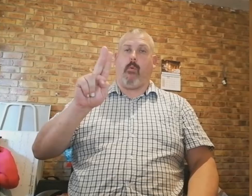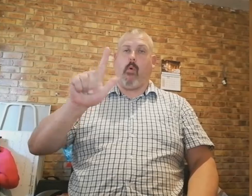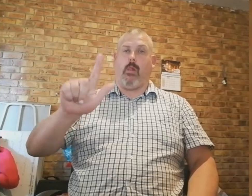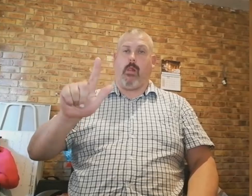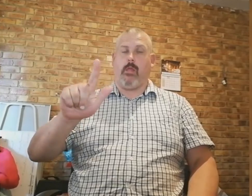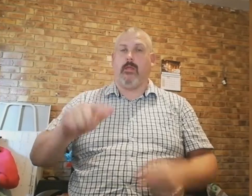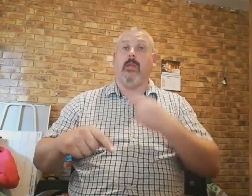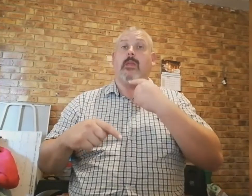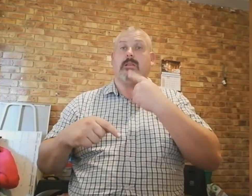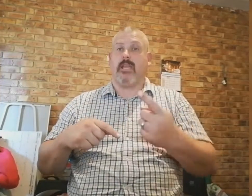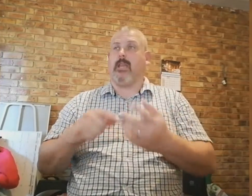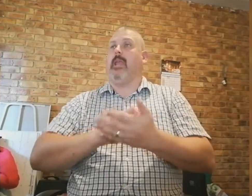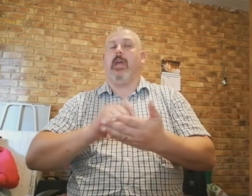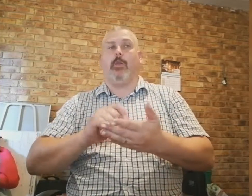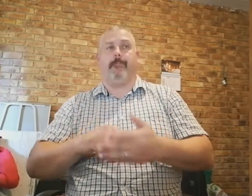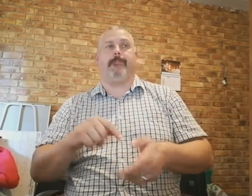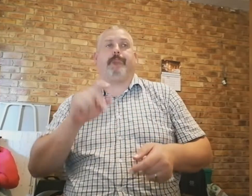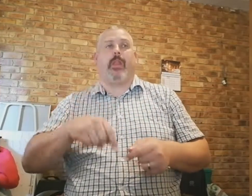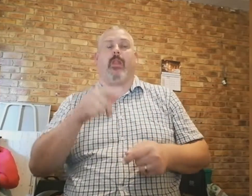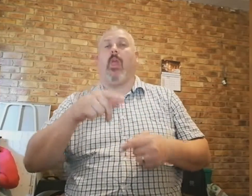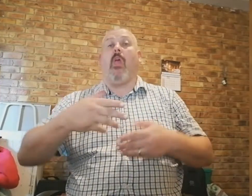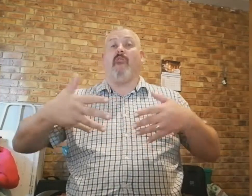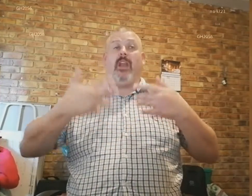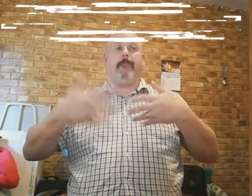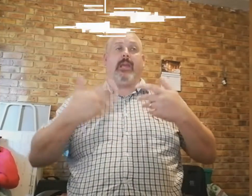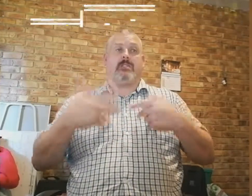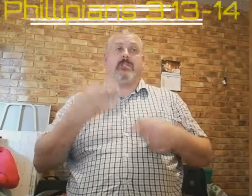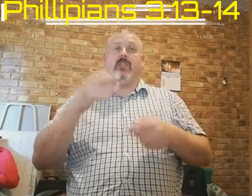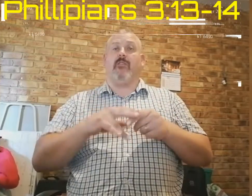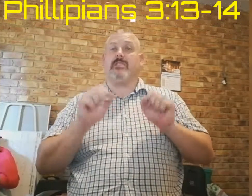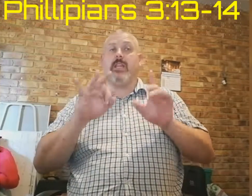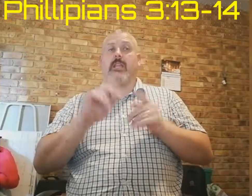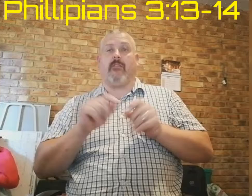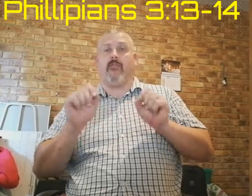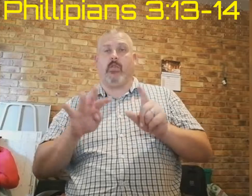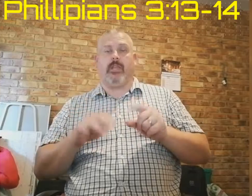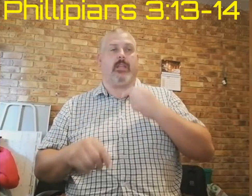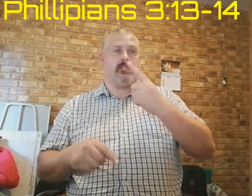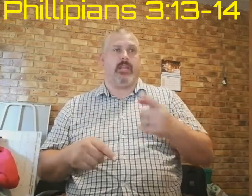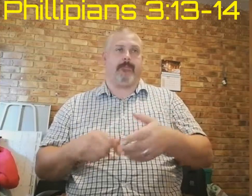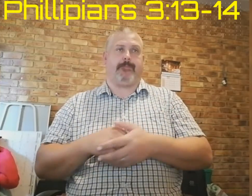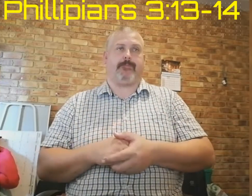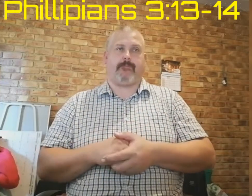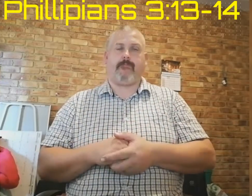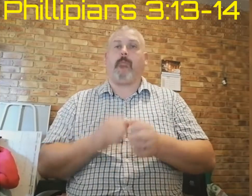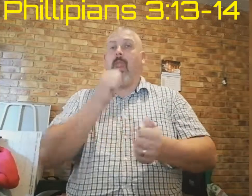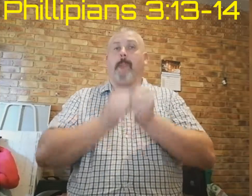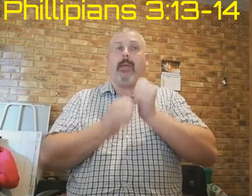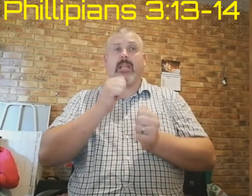Paul said he had in Philippians 3 verse 13 and 14 said, brothers